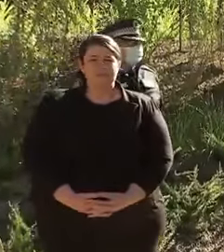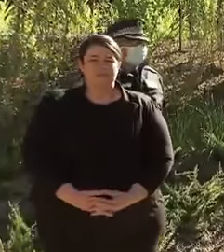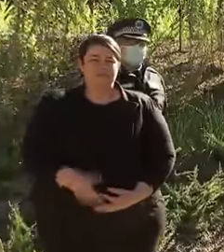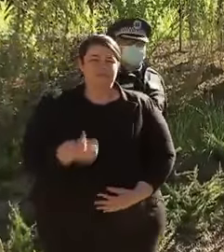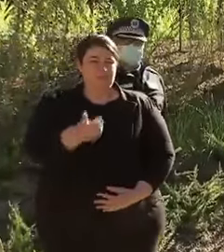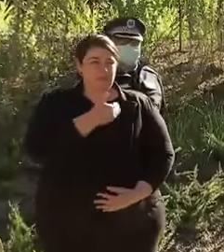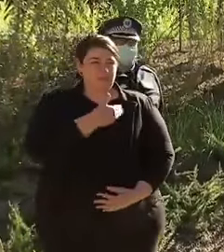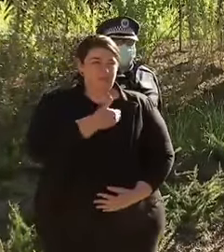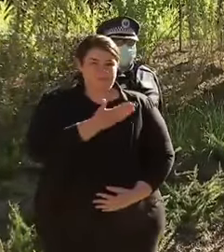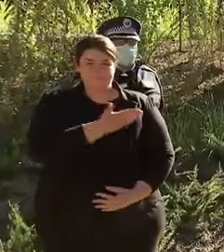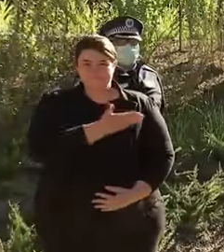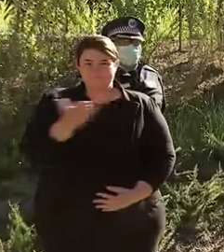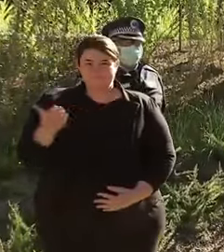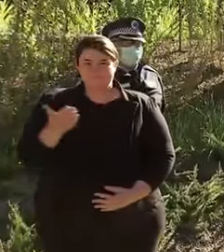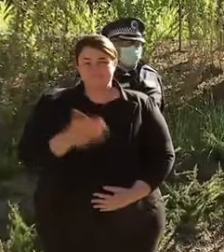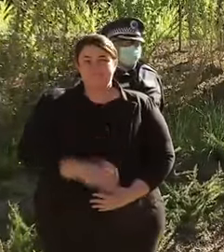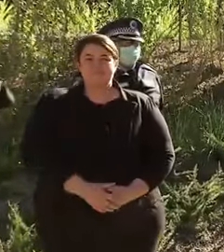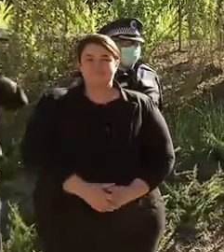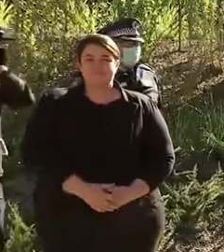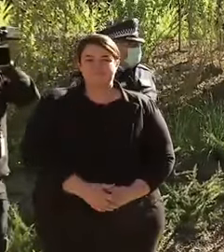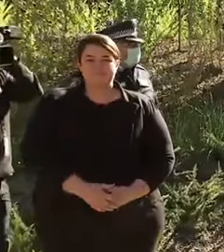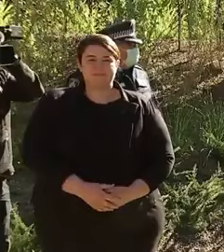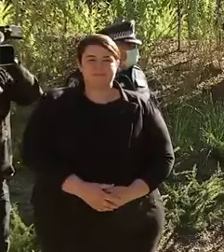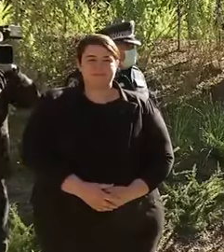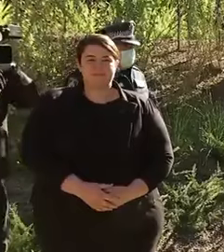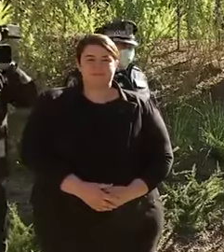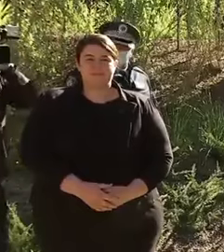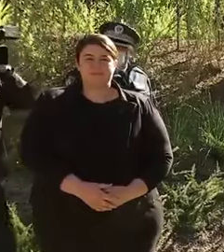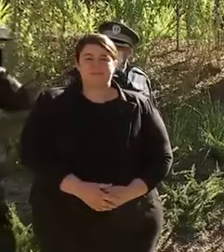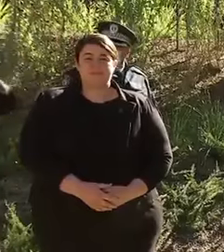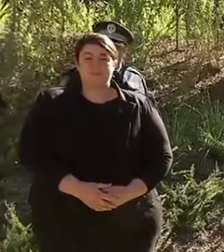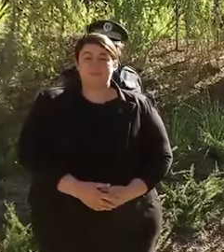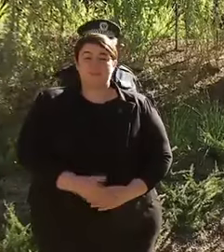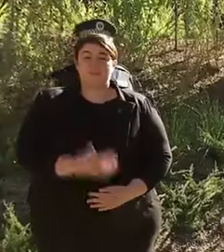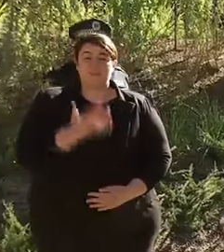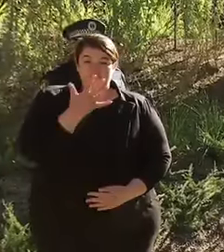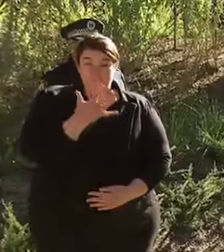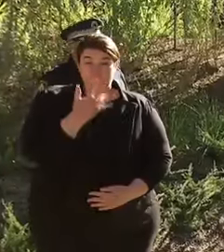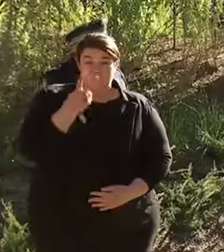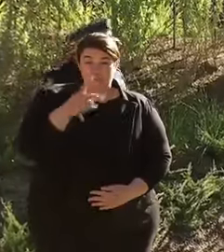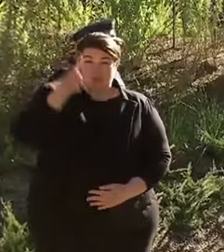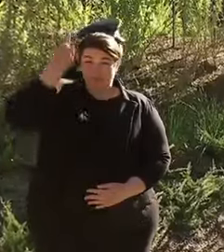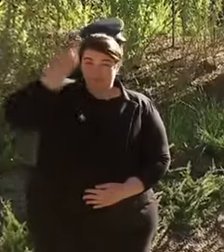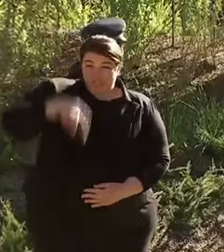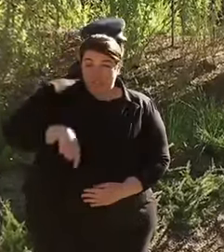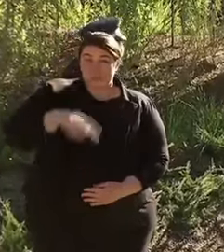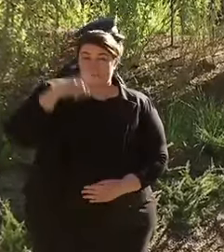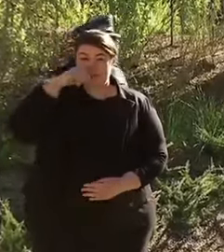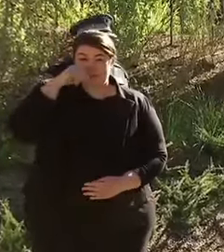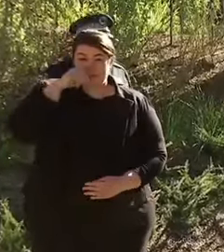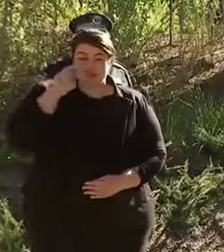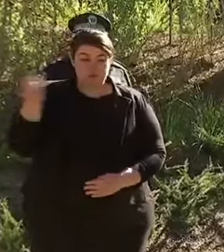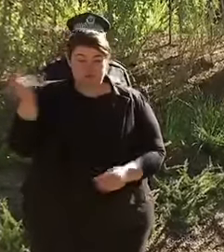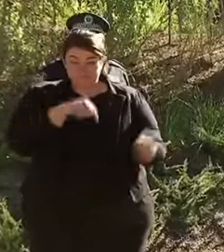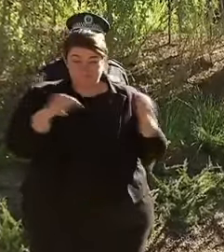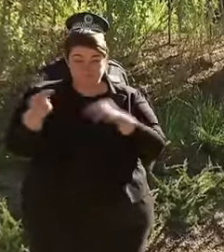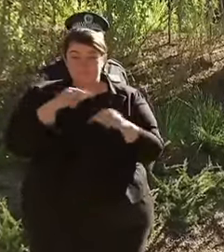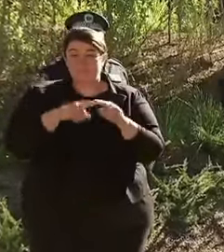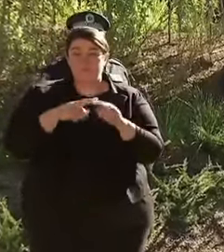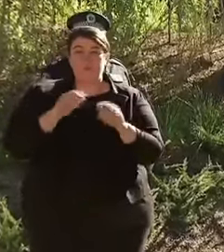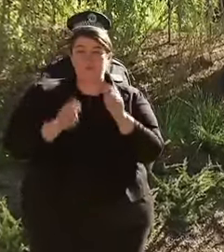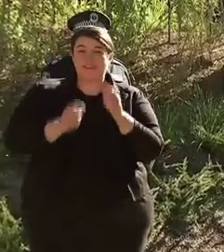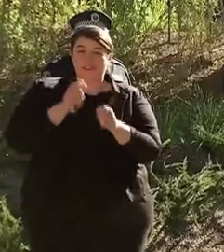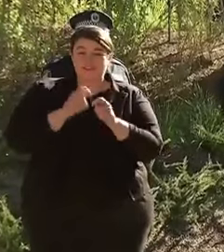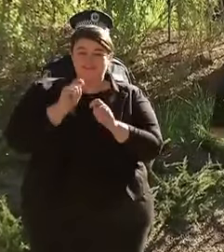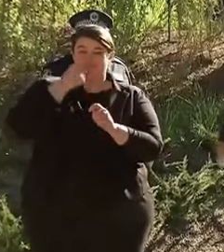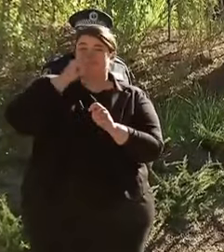Good morning, everybody. Thank you to the more than 52,000 people who were tested till 8 p.m. last night. That is a very